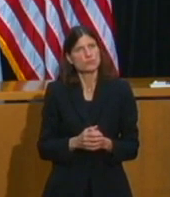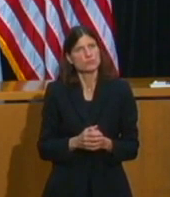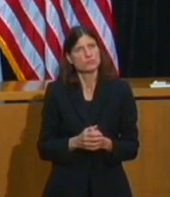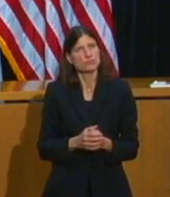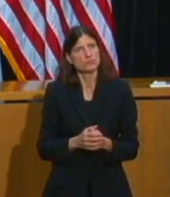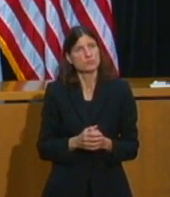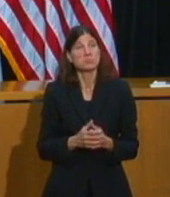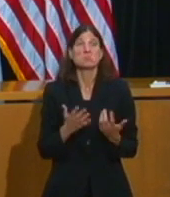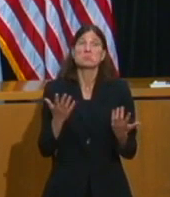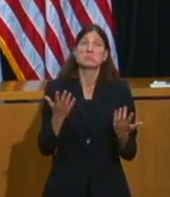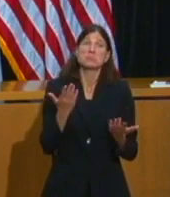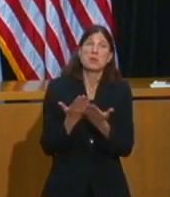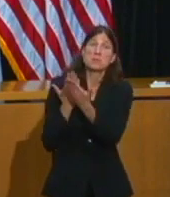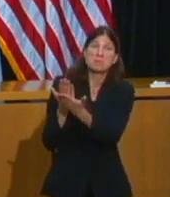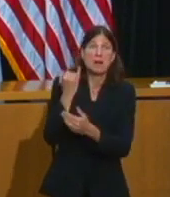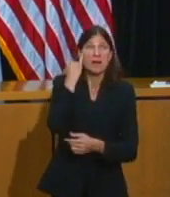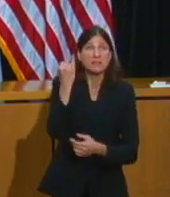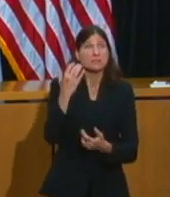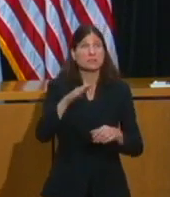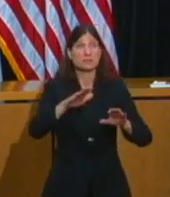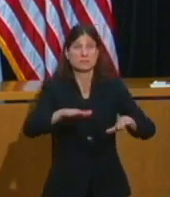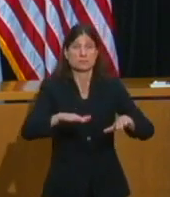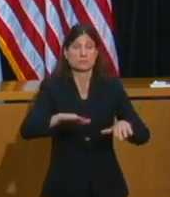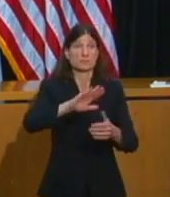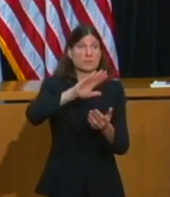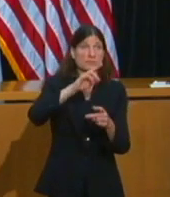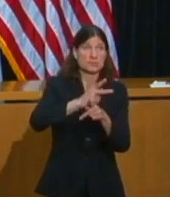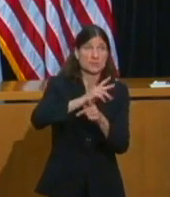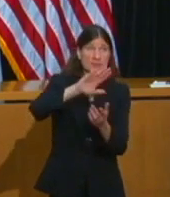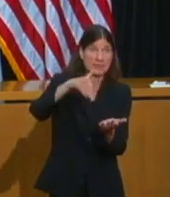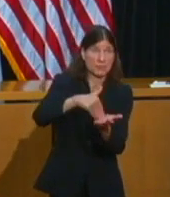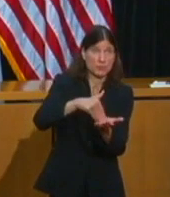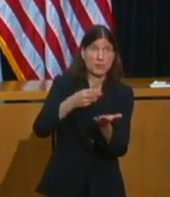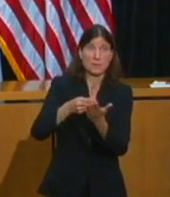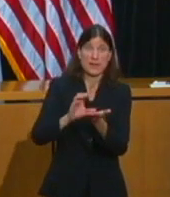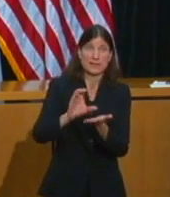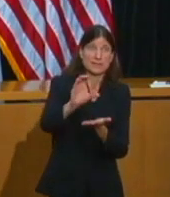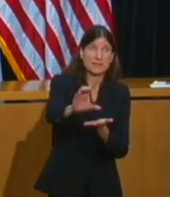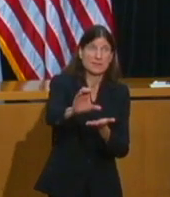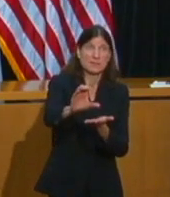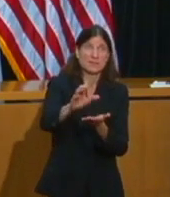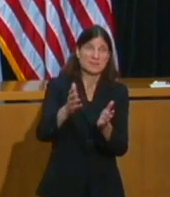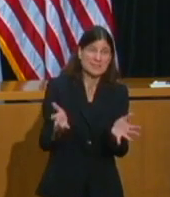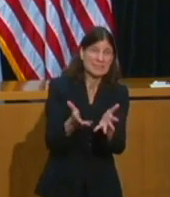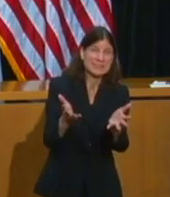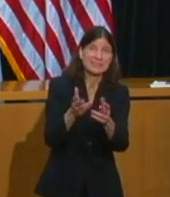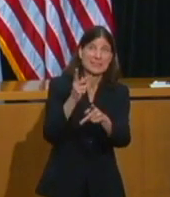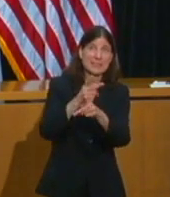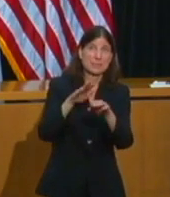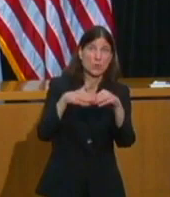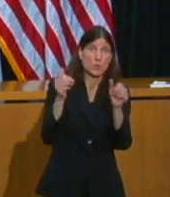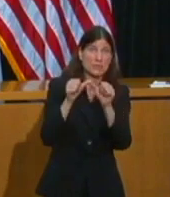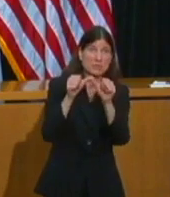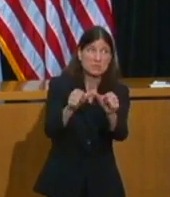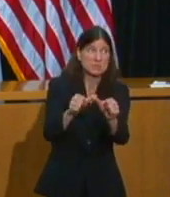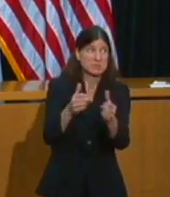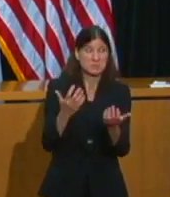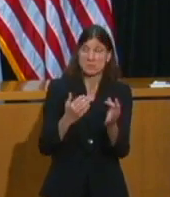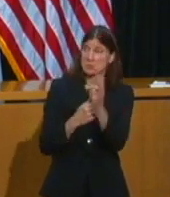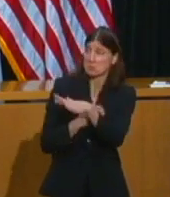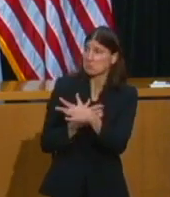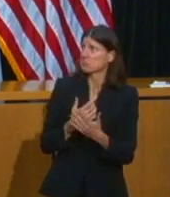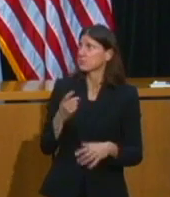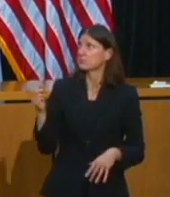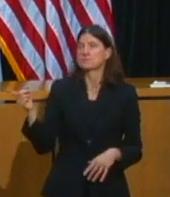help get them through, to keep them afloat until things get really better? I think it would depend on the circumstances. I mean,